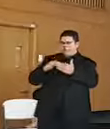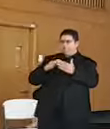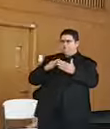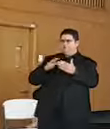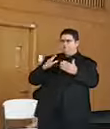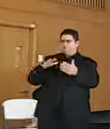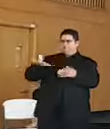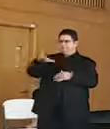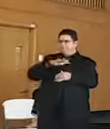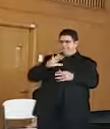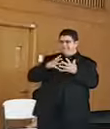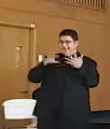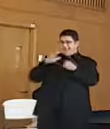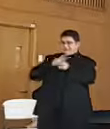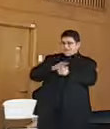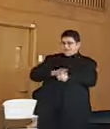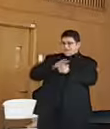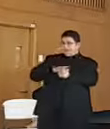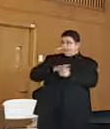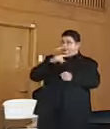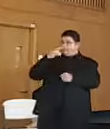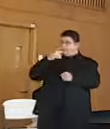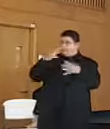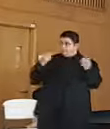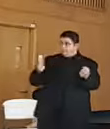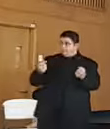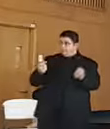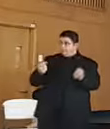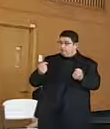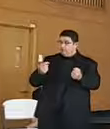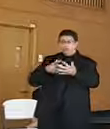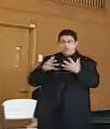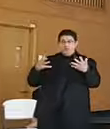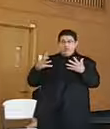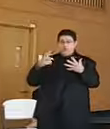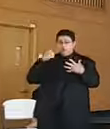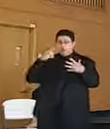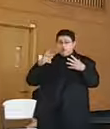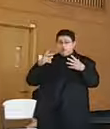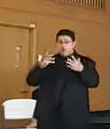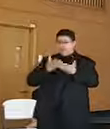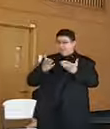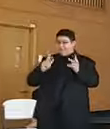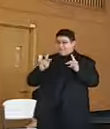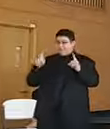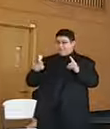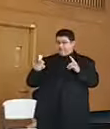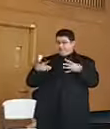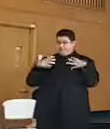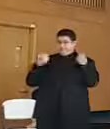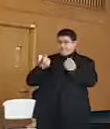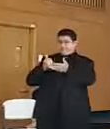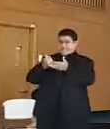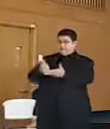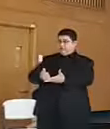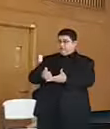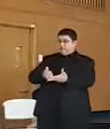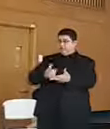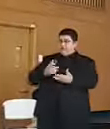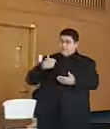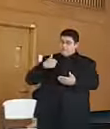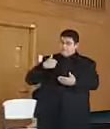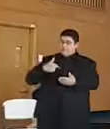a lot of pressure on public health, puts a lot of pressure on humanitarian relief, really, and that's why the county has directed its resources